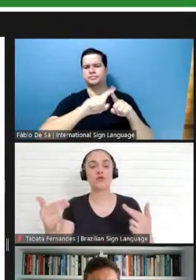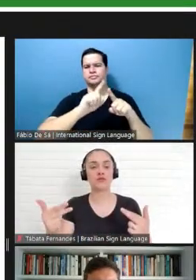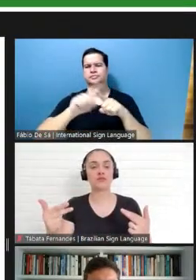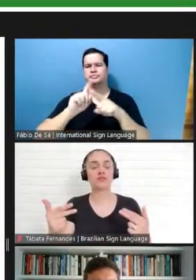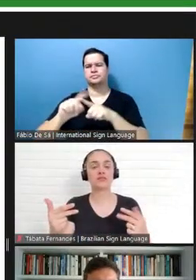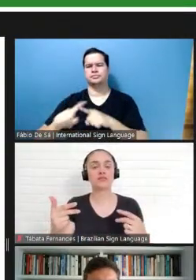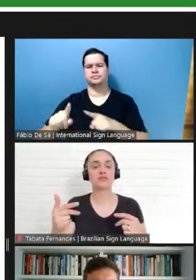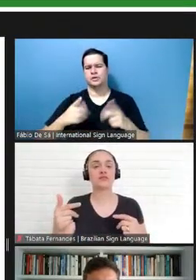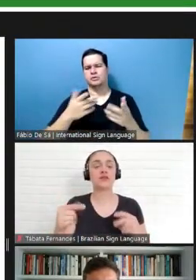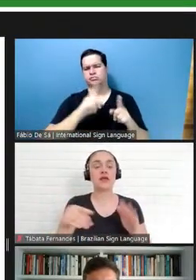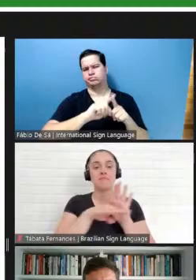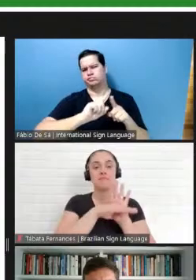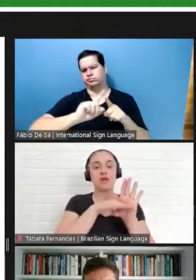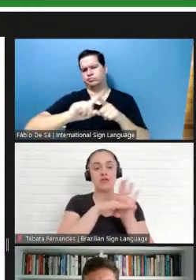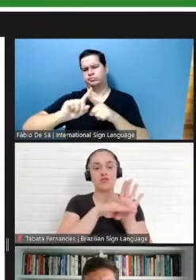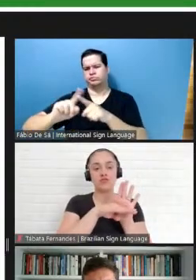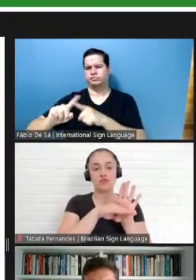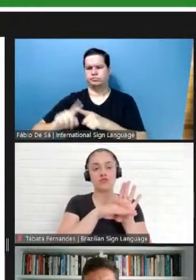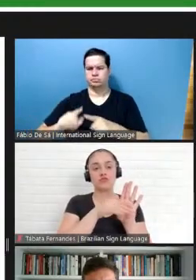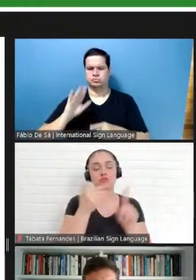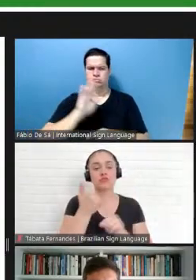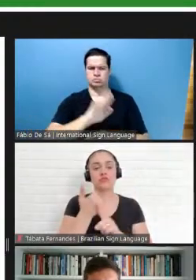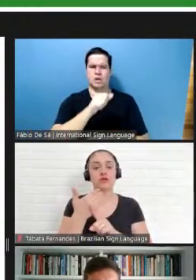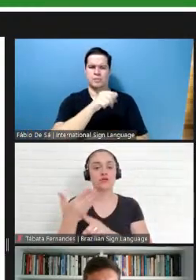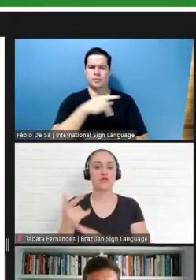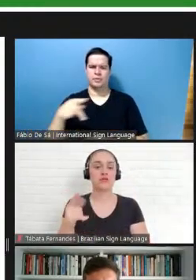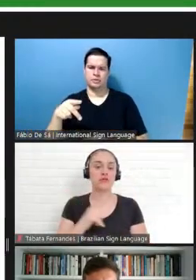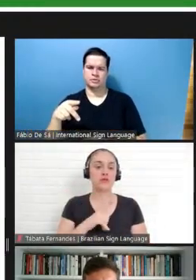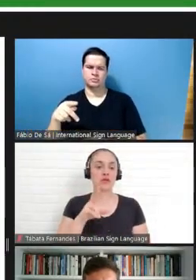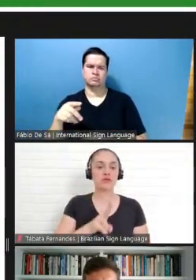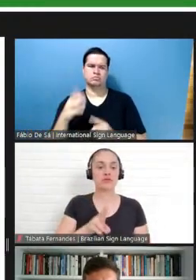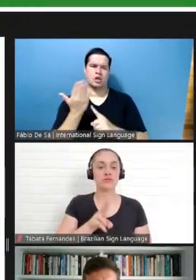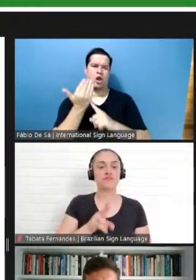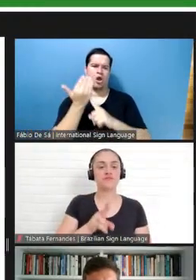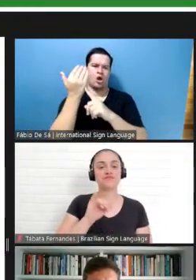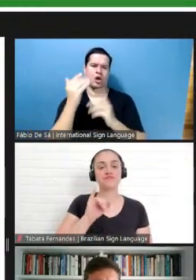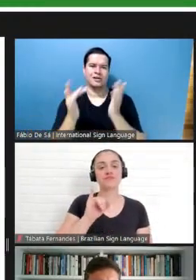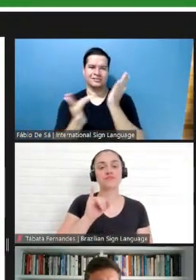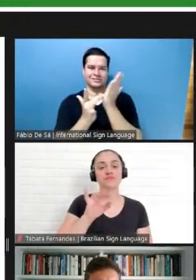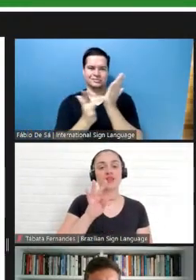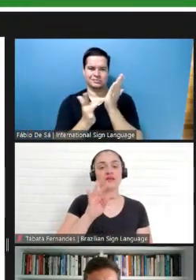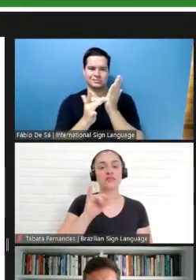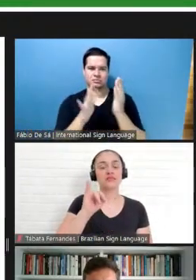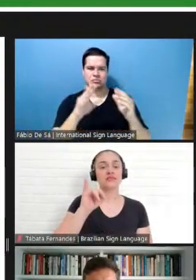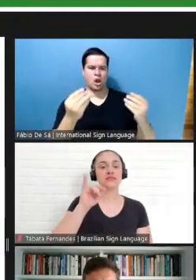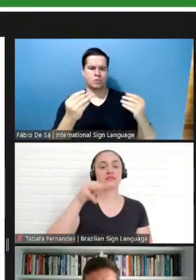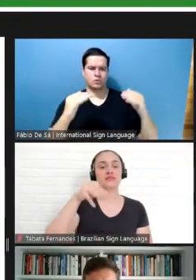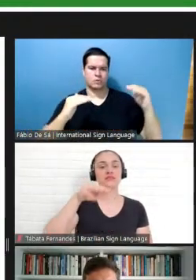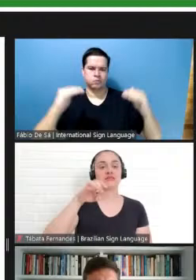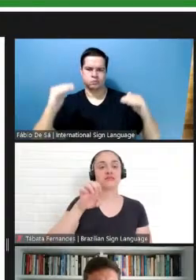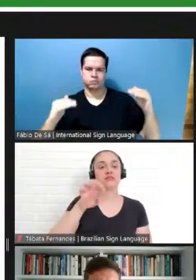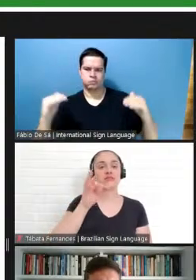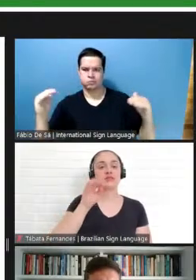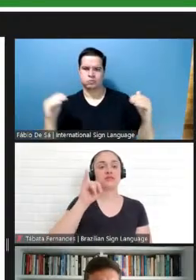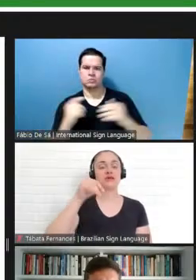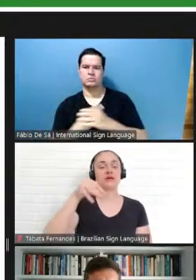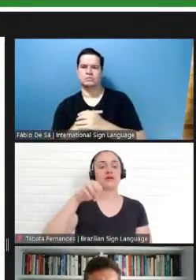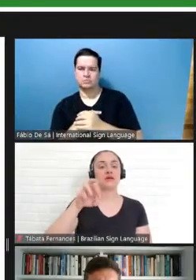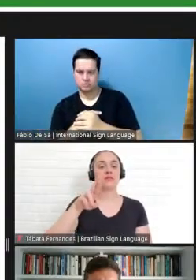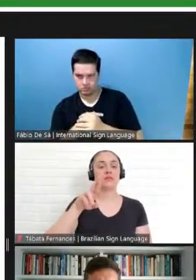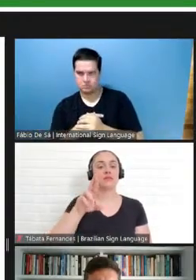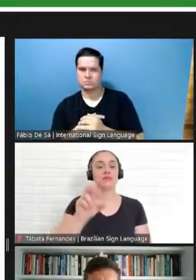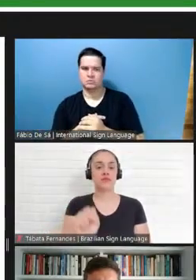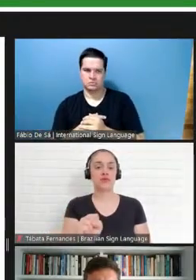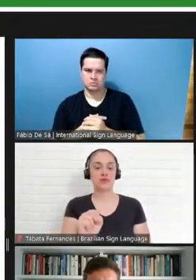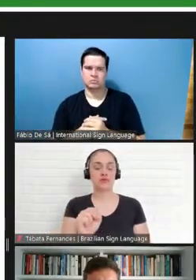Medium was things like timing. We have a lot of students, particularly those with, I know I'm running out of time,